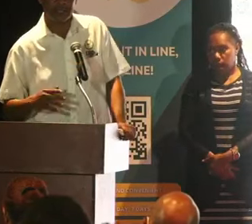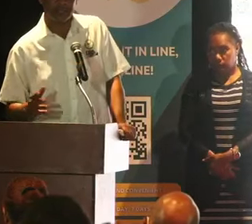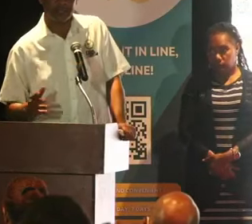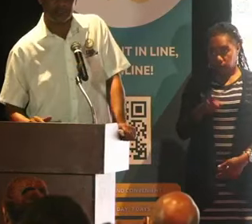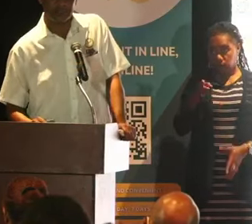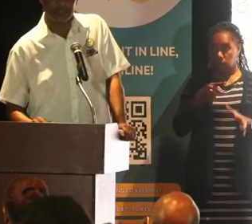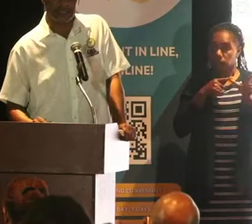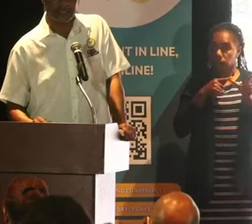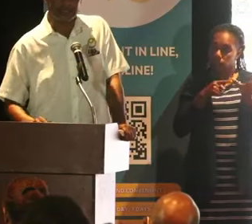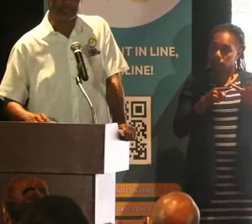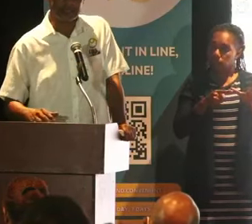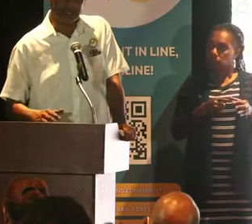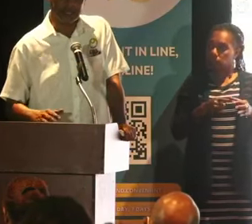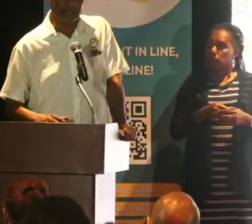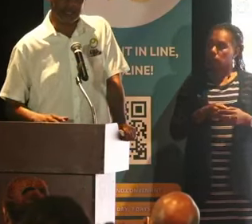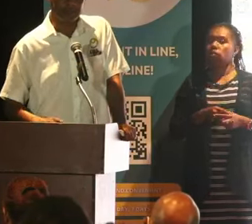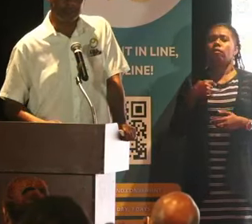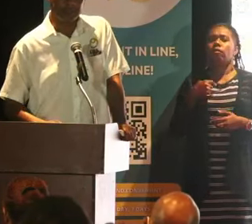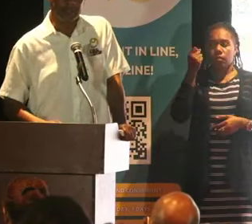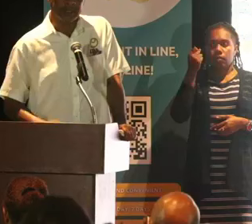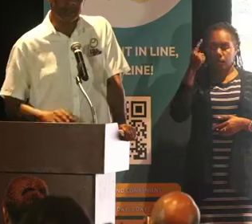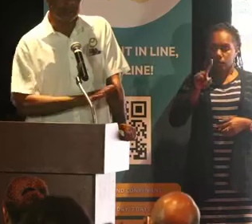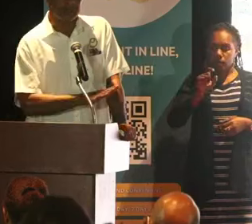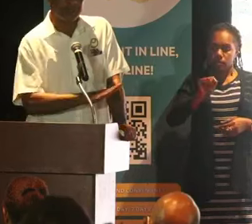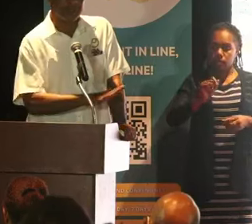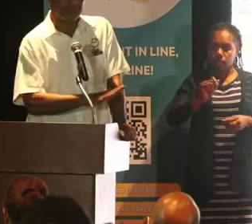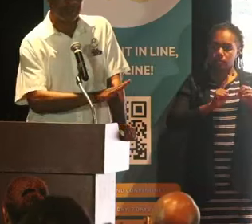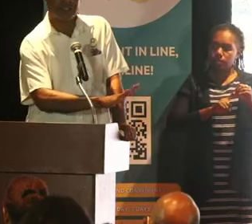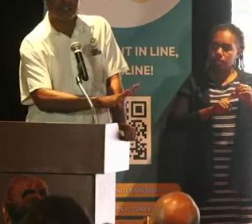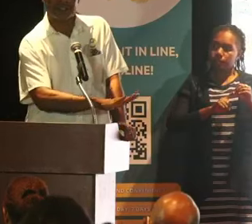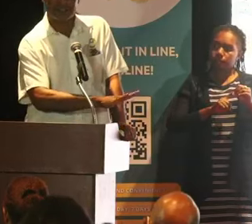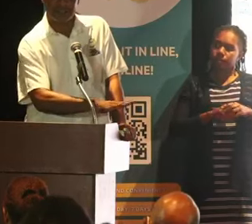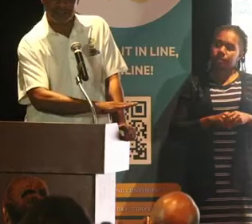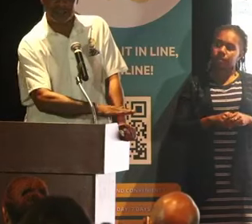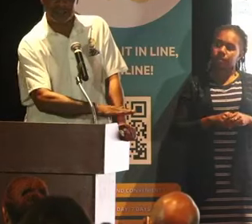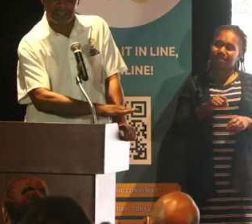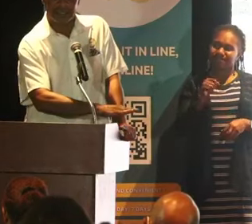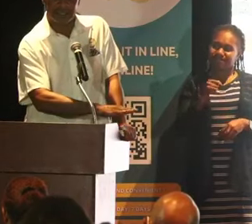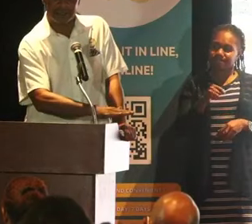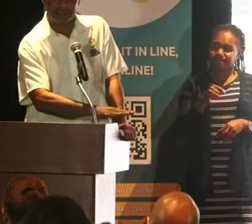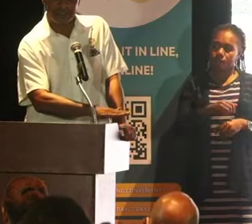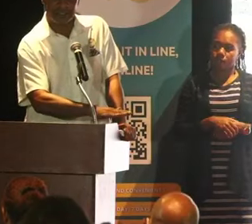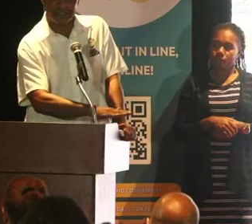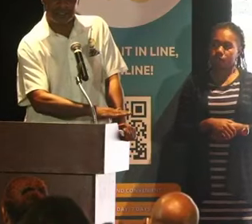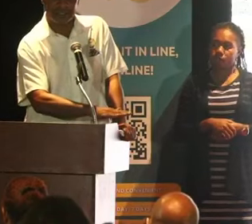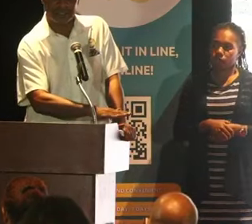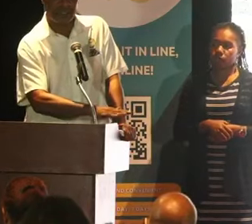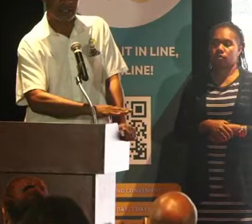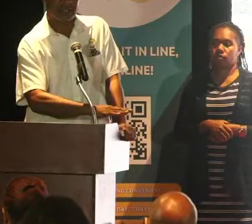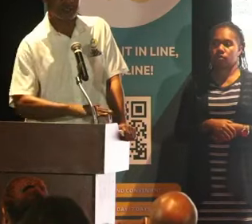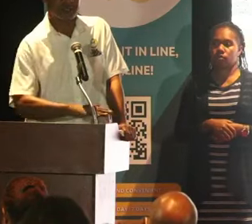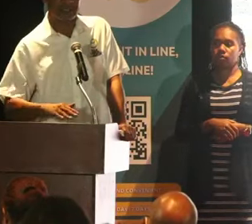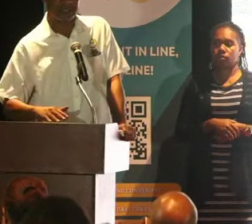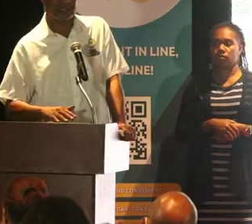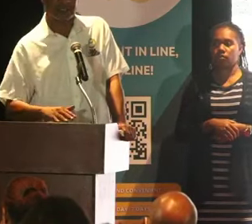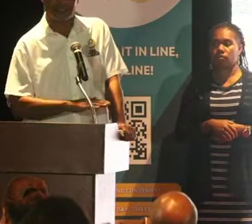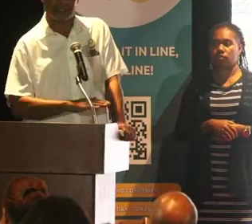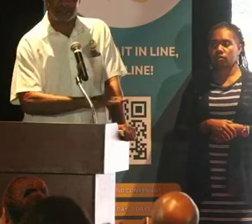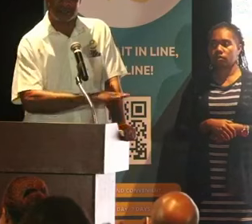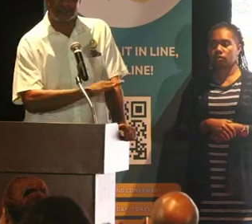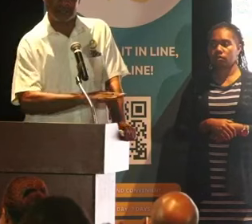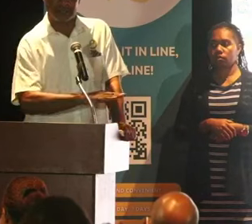I understand your question is not specifically on the different entity types, right? That's my